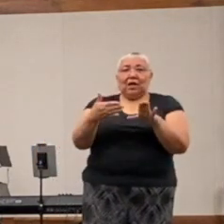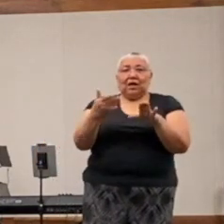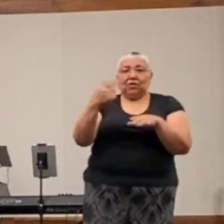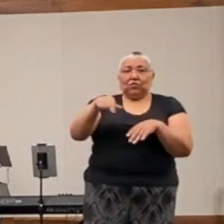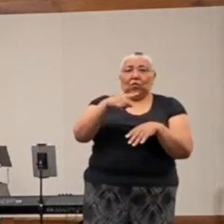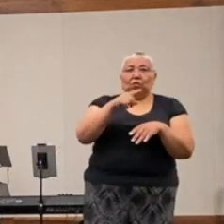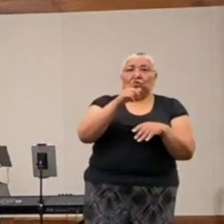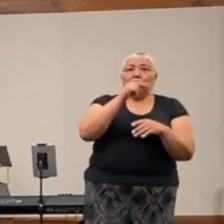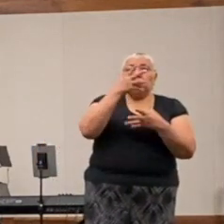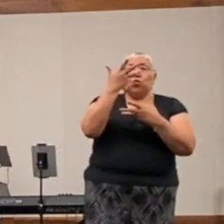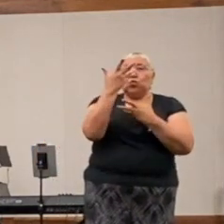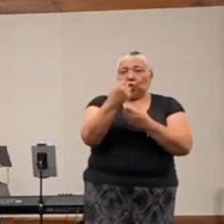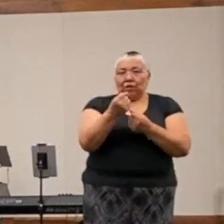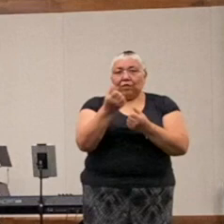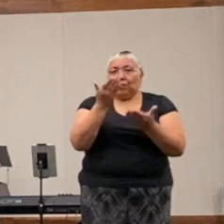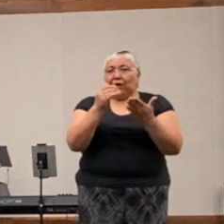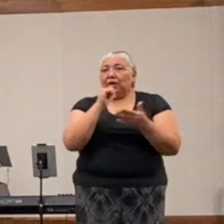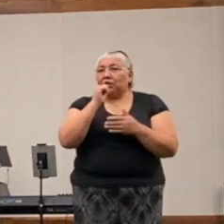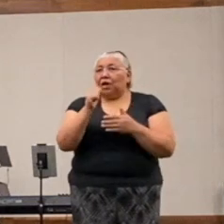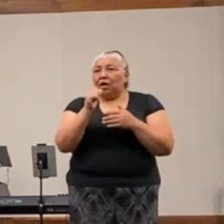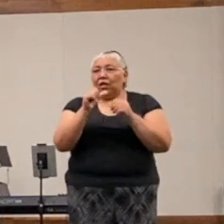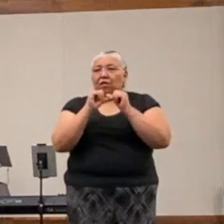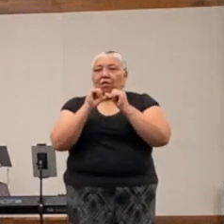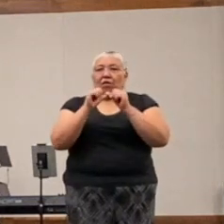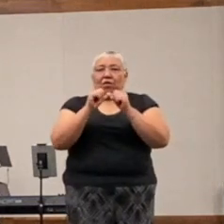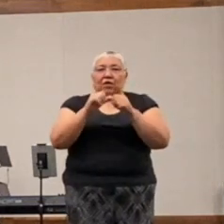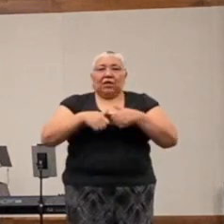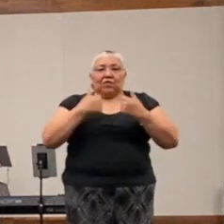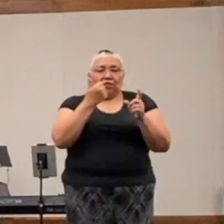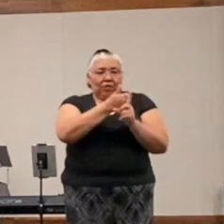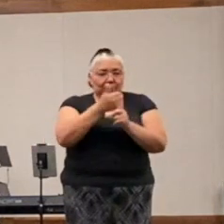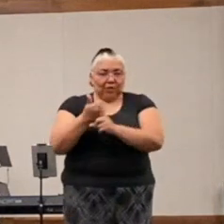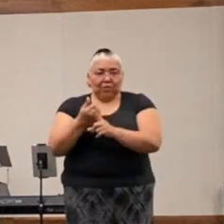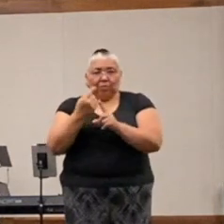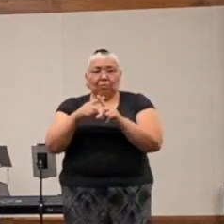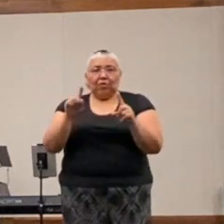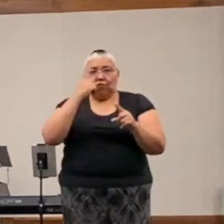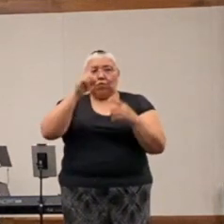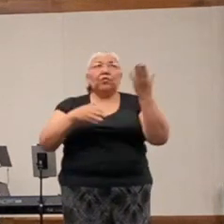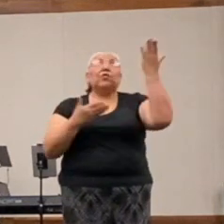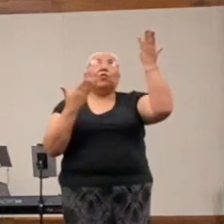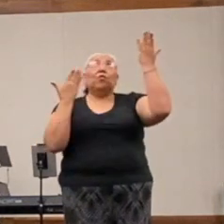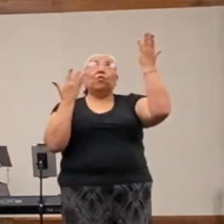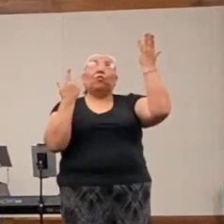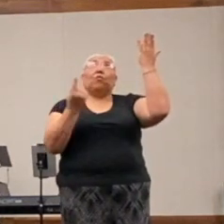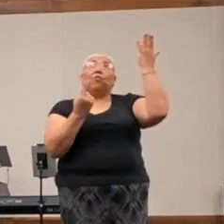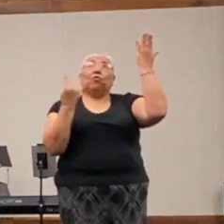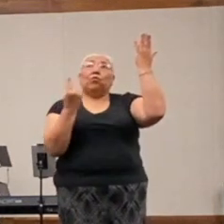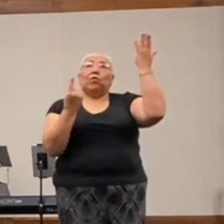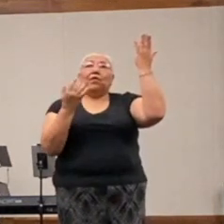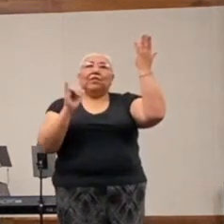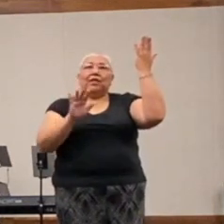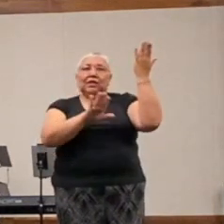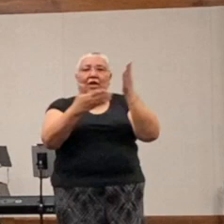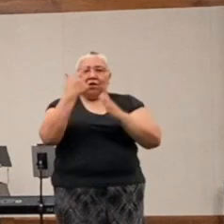who trust him might no longer live for themselves, but for the one who died for them and was